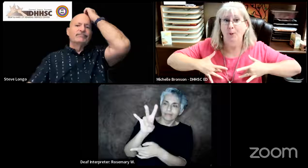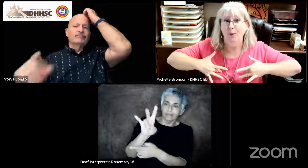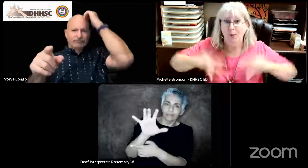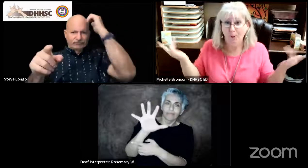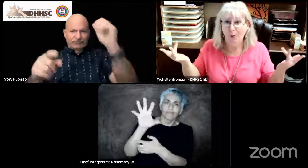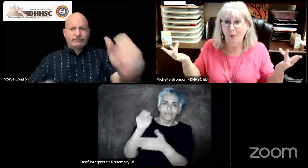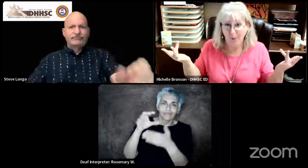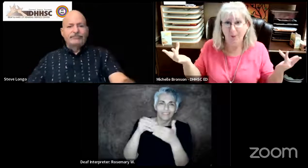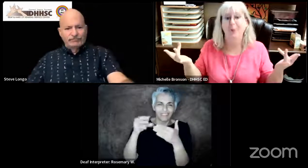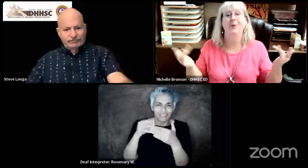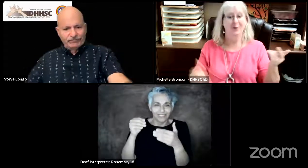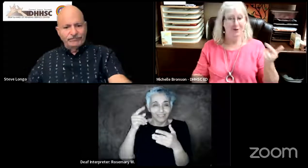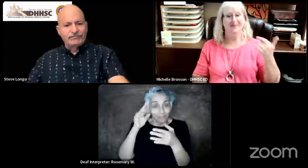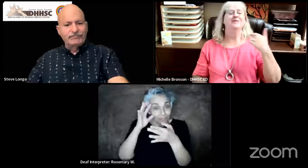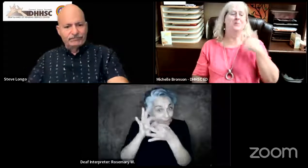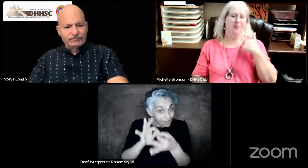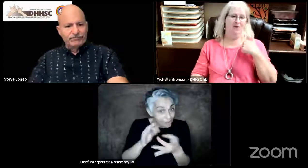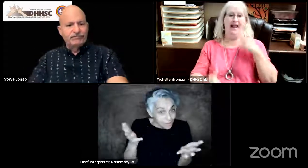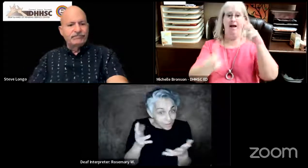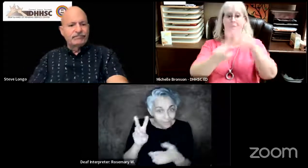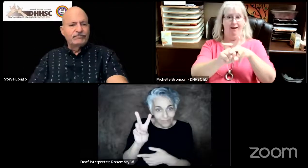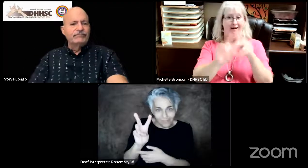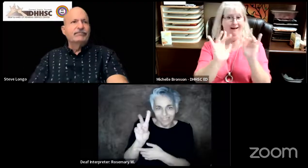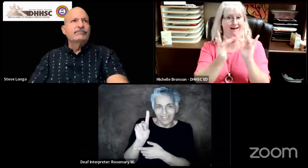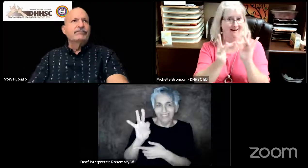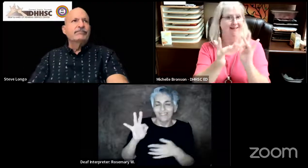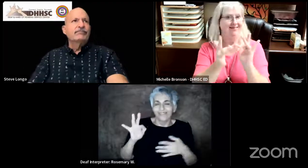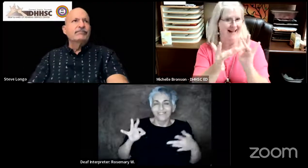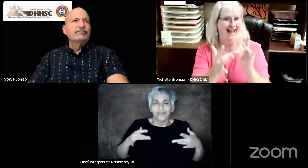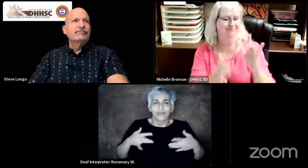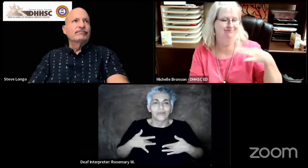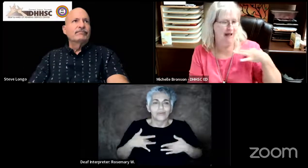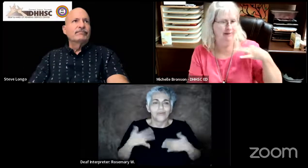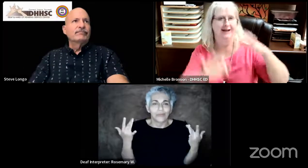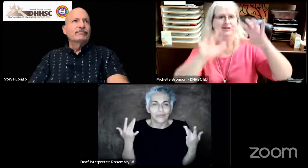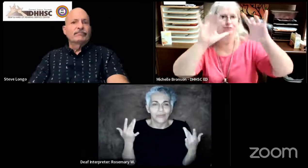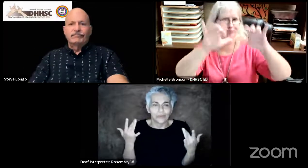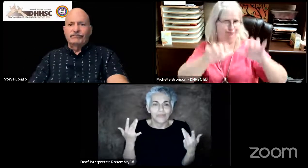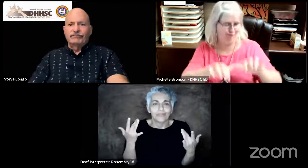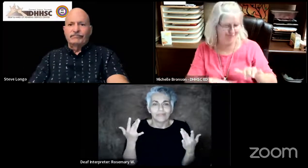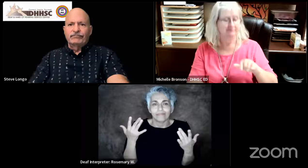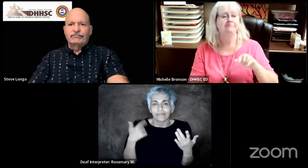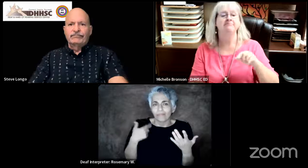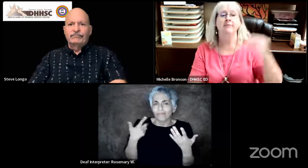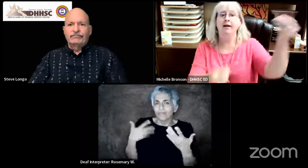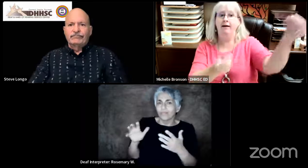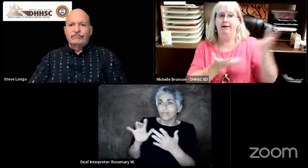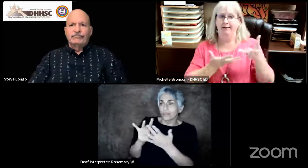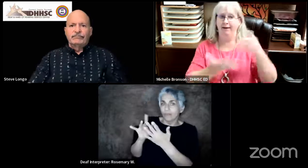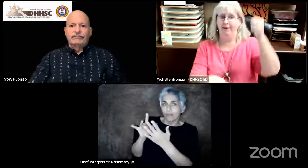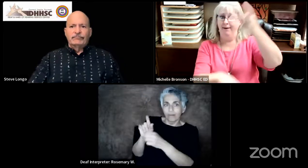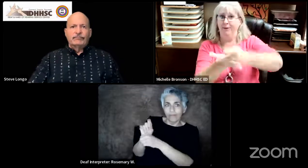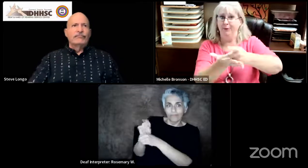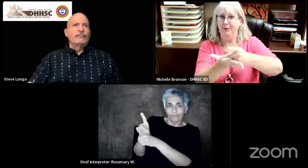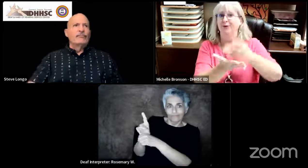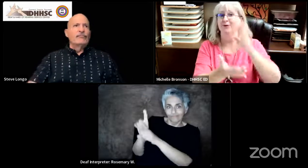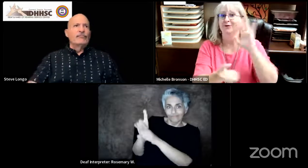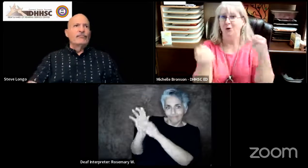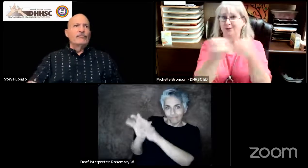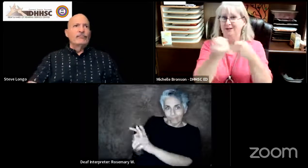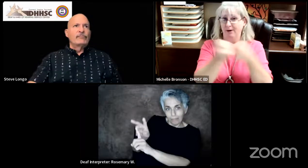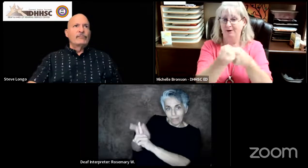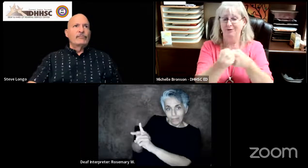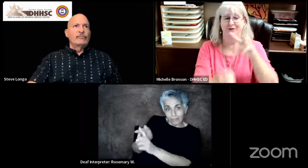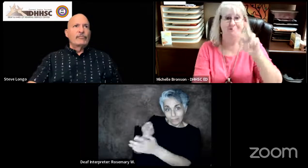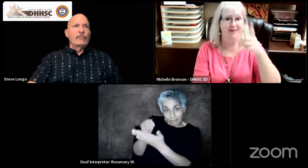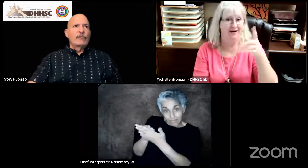$1,750 for a VDF, and we could not be more excited. We applied for that online, filled out the application, and we